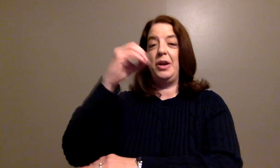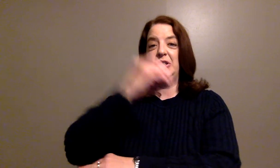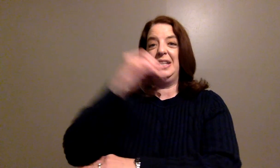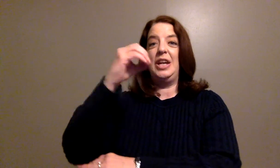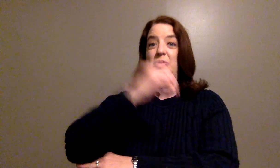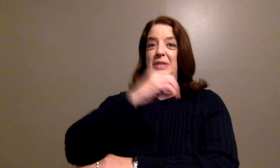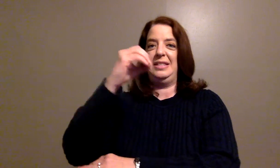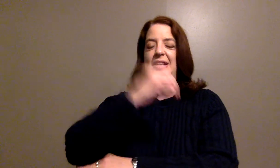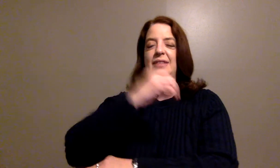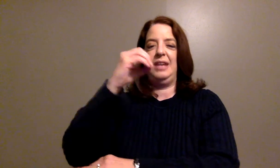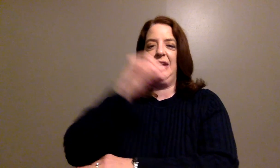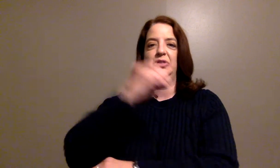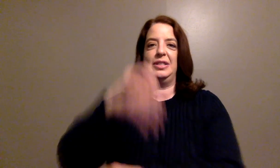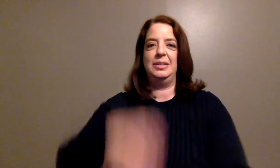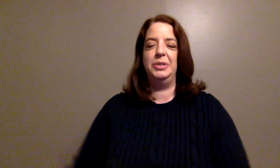city, Odessa, kind of looks similar.